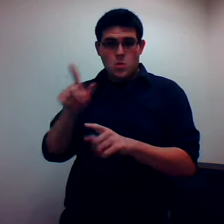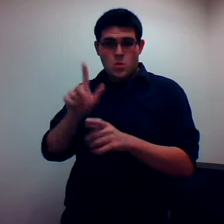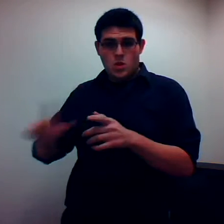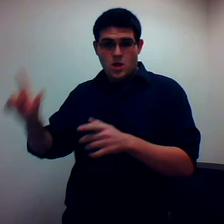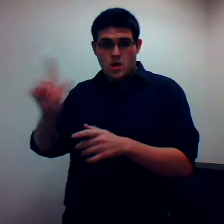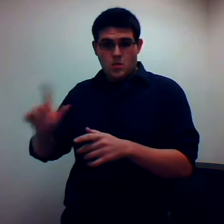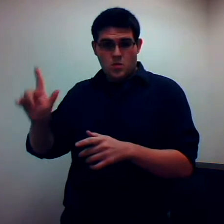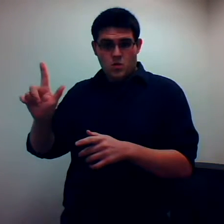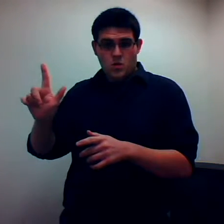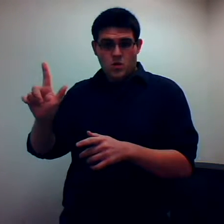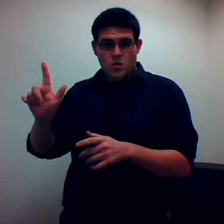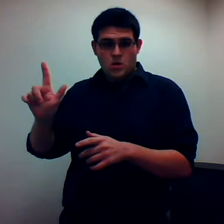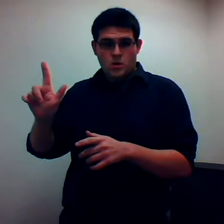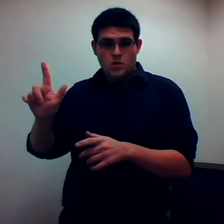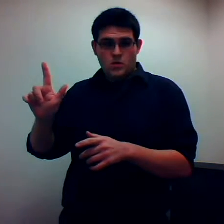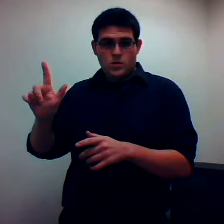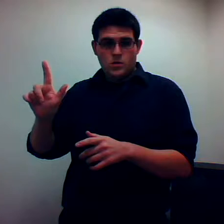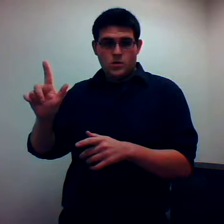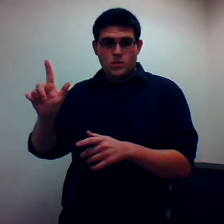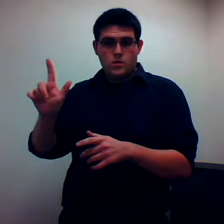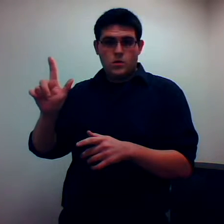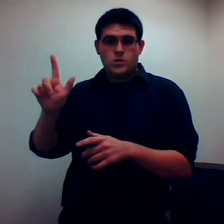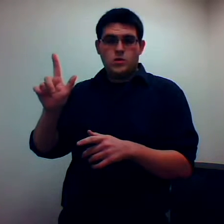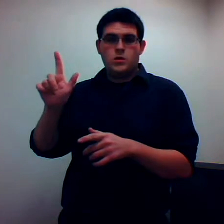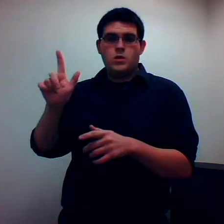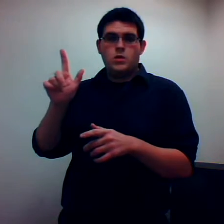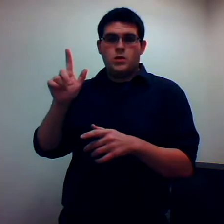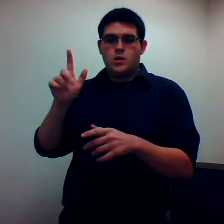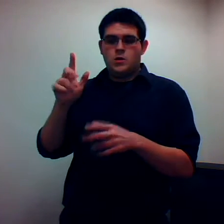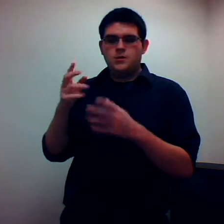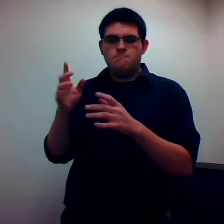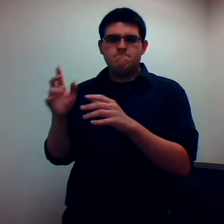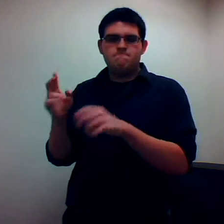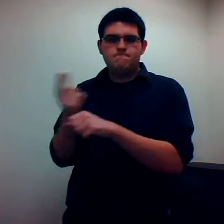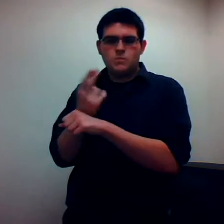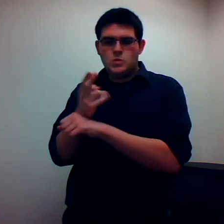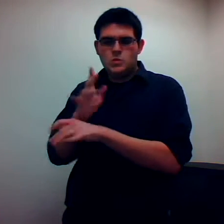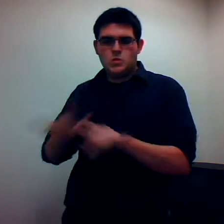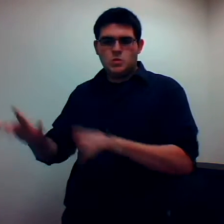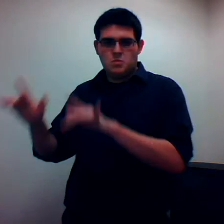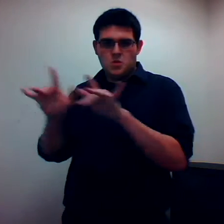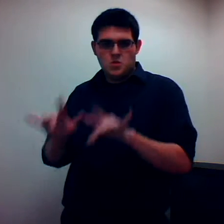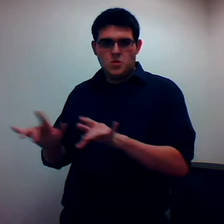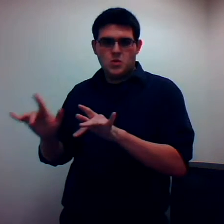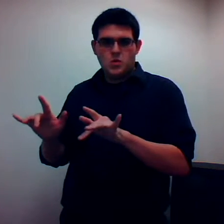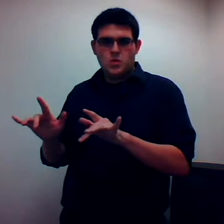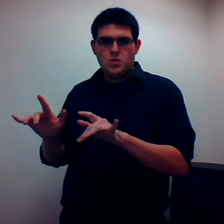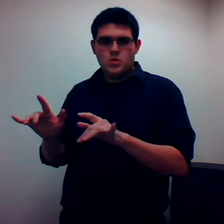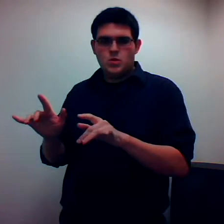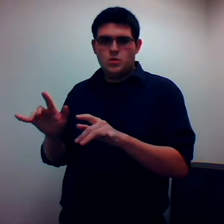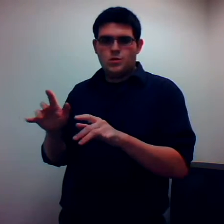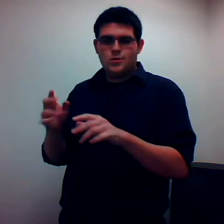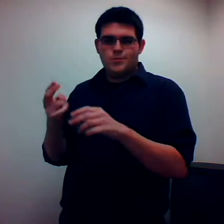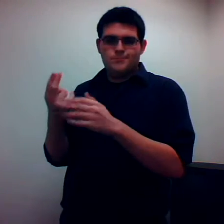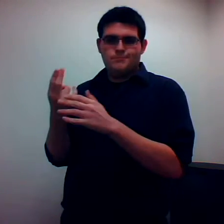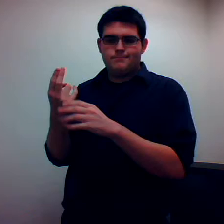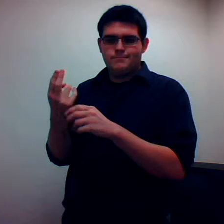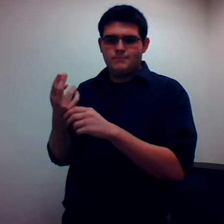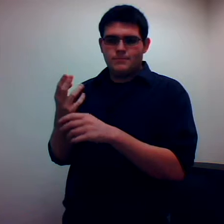computer system in the library instead of looking on the web, even though I know the web is the way of the future. I'm a little old-fashioned, and I like for them